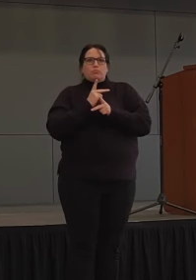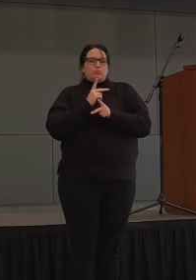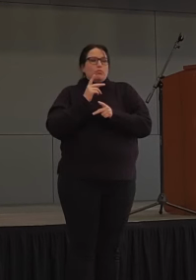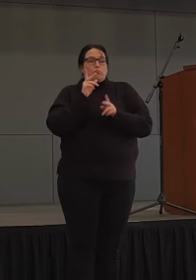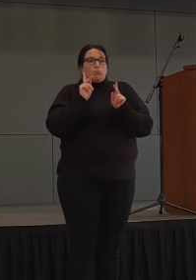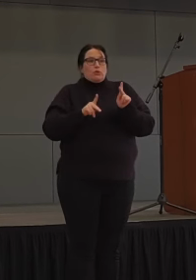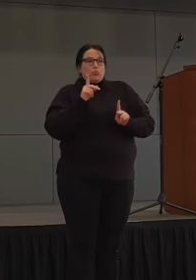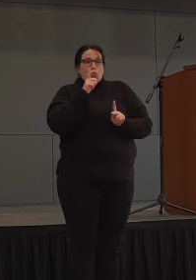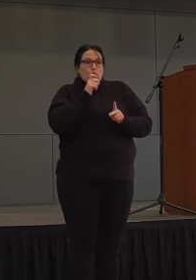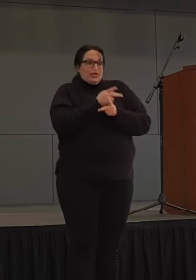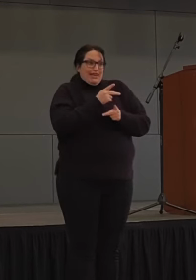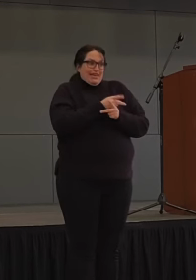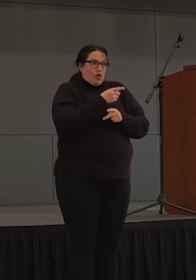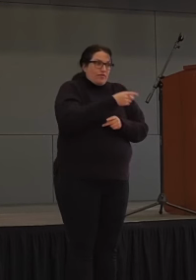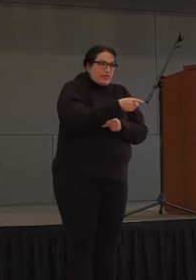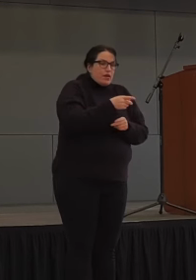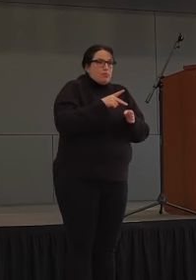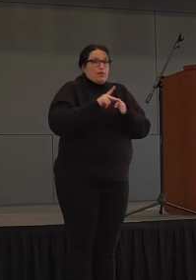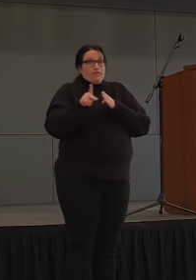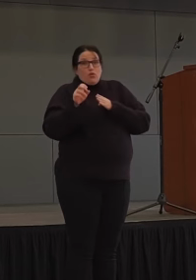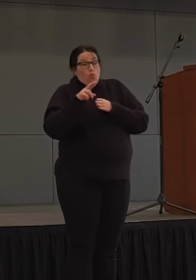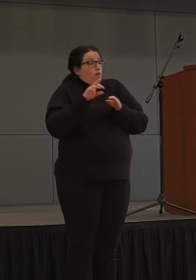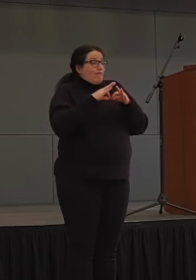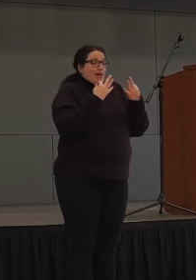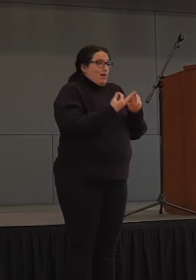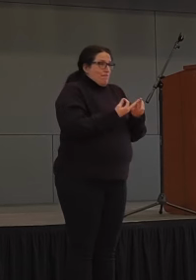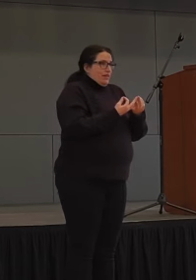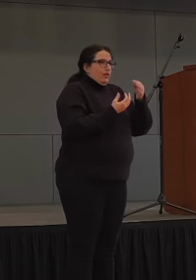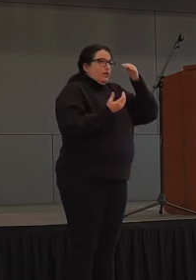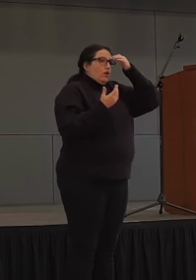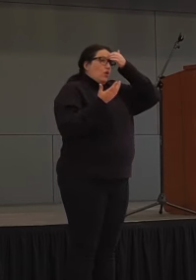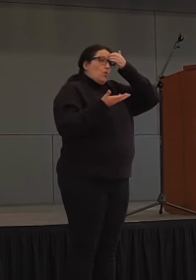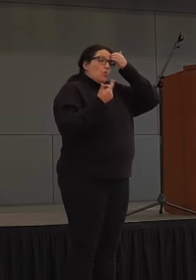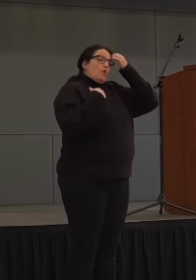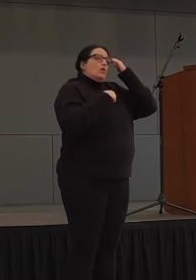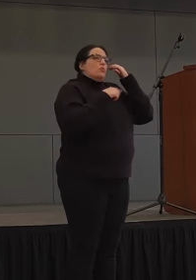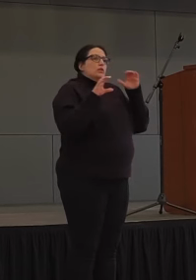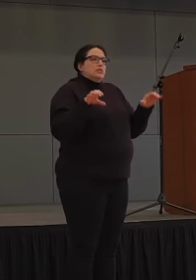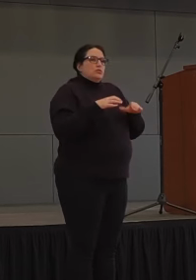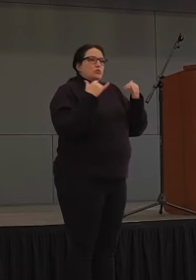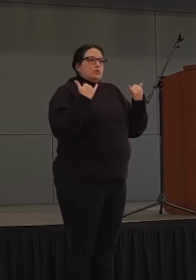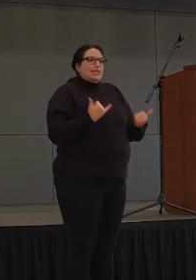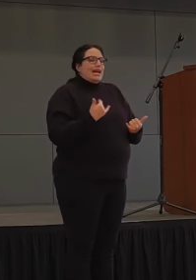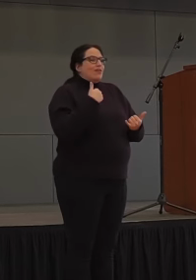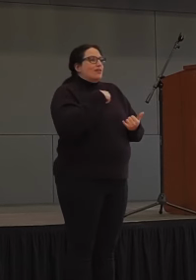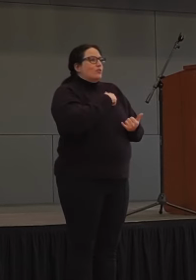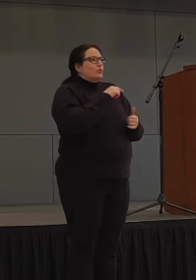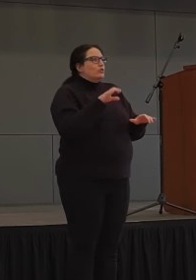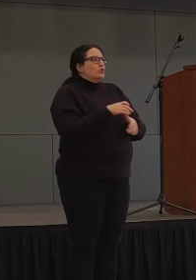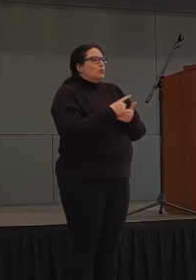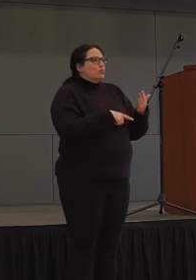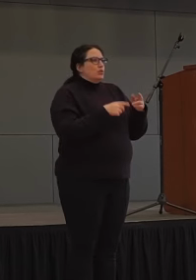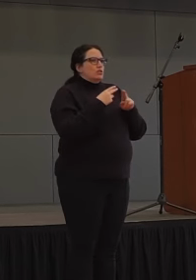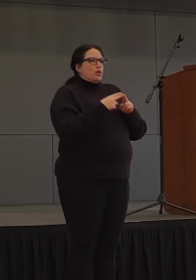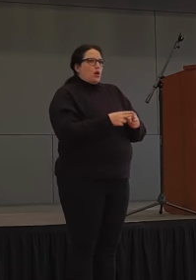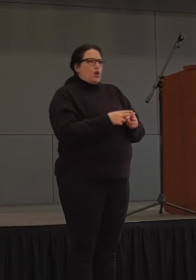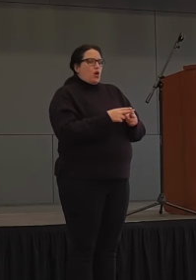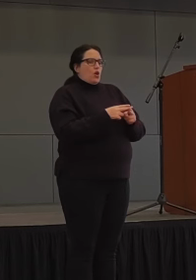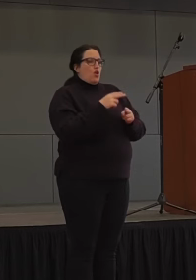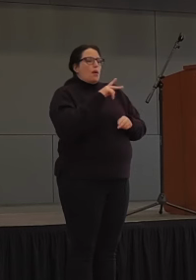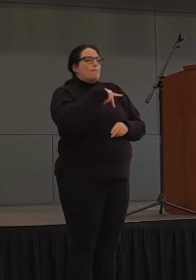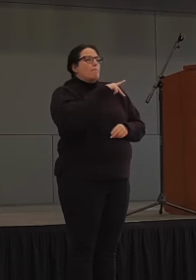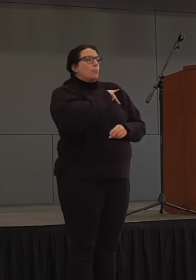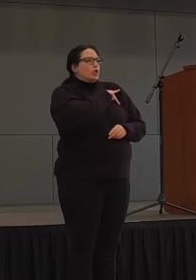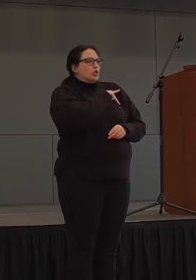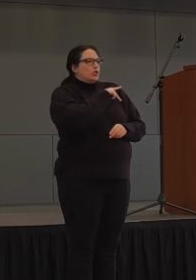caregiver, whether they be professional or family. What we do now is what's called